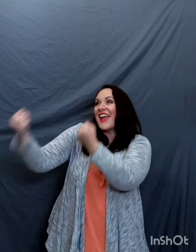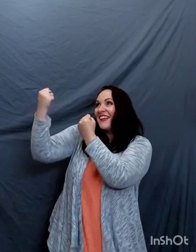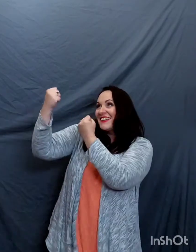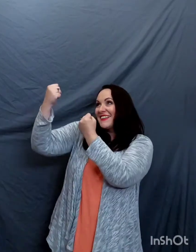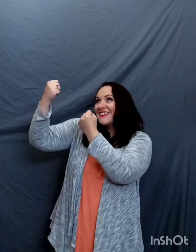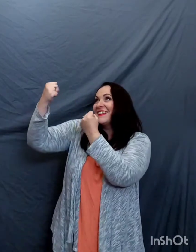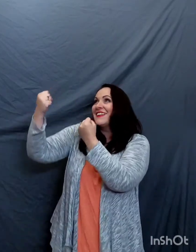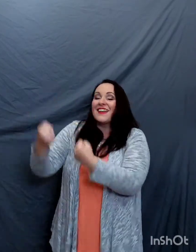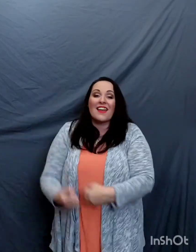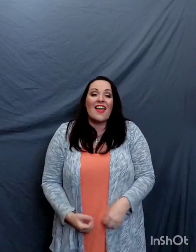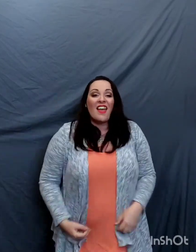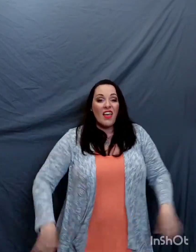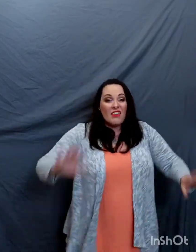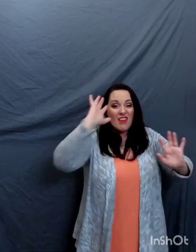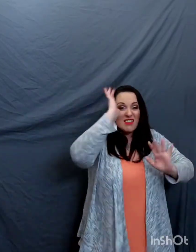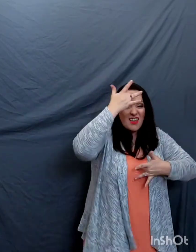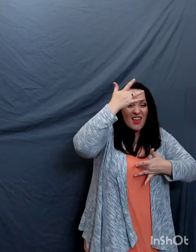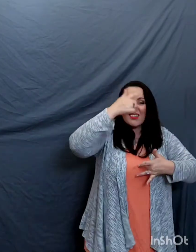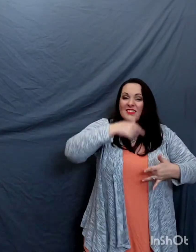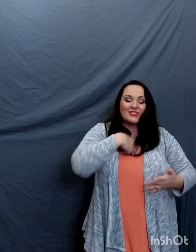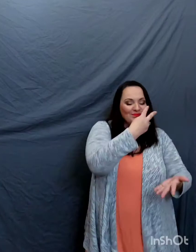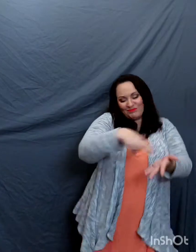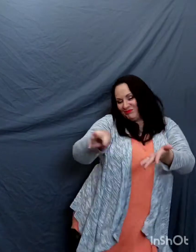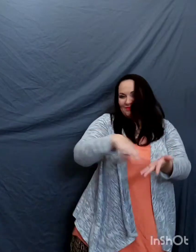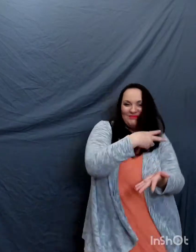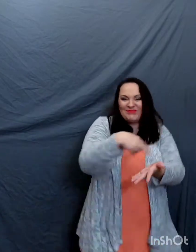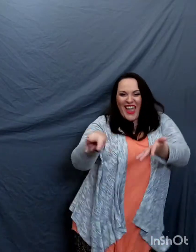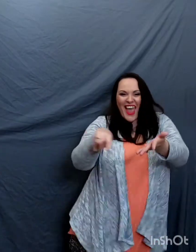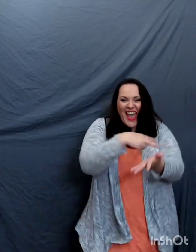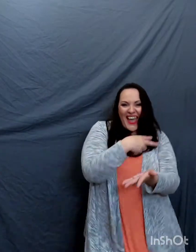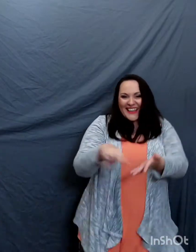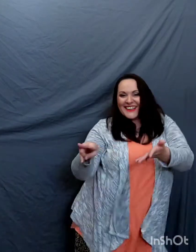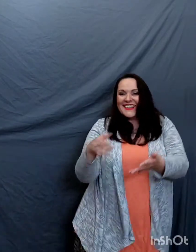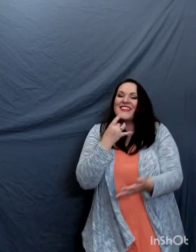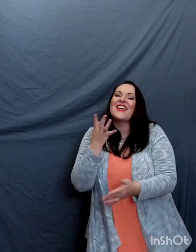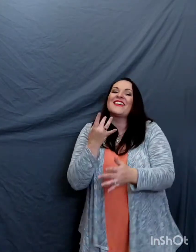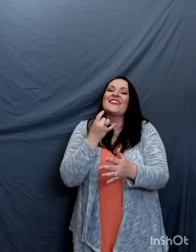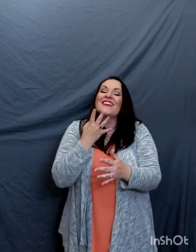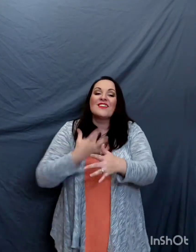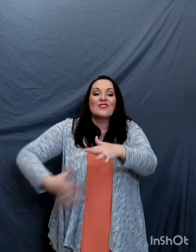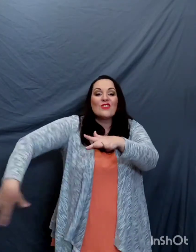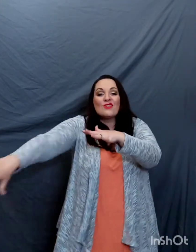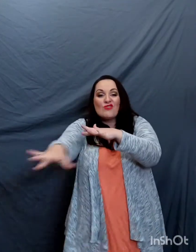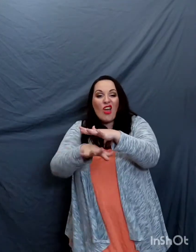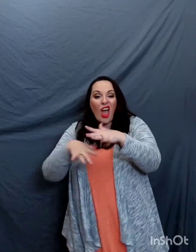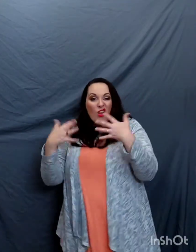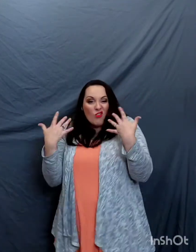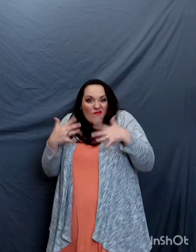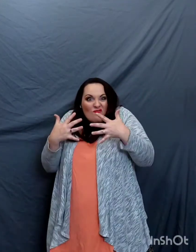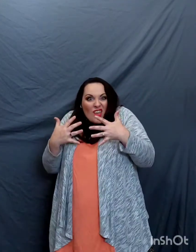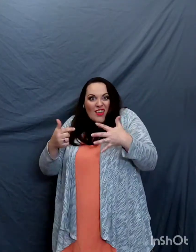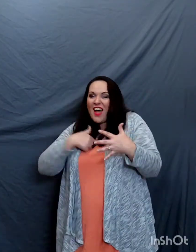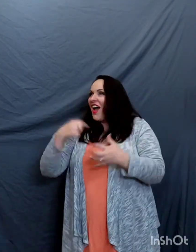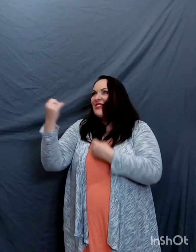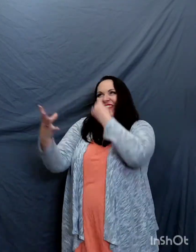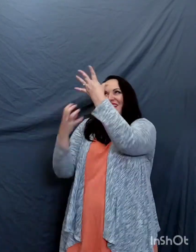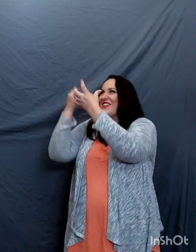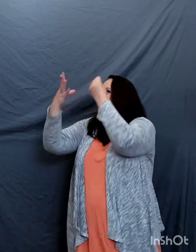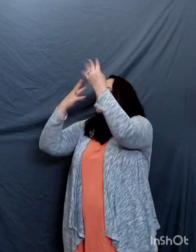In the darkness I'll dance In the shadows I'll sing The joy of